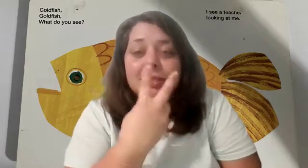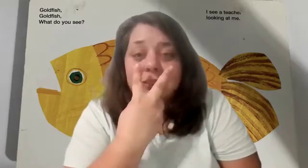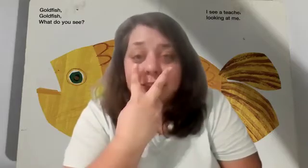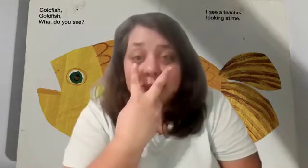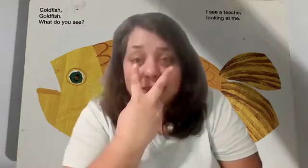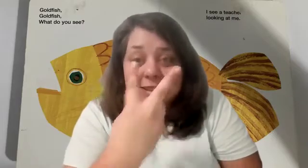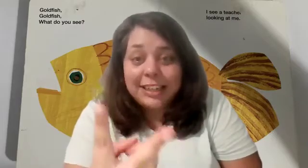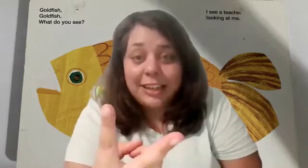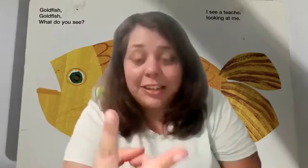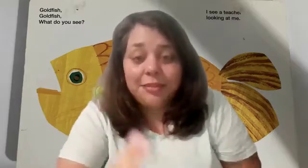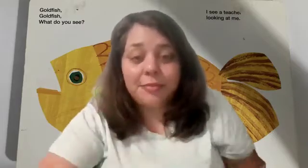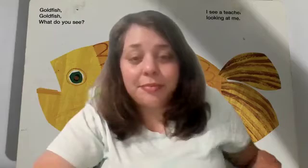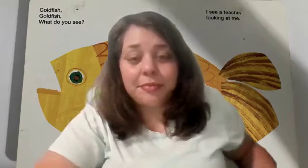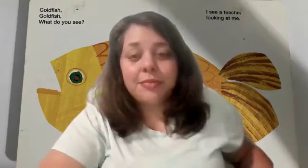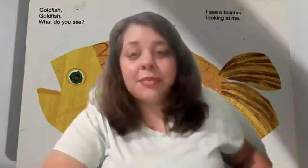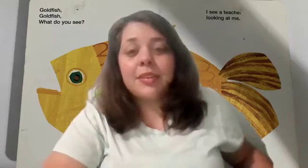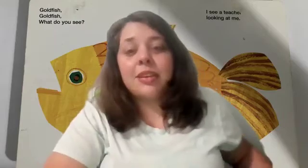I see.